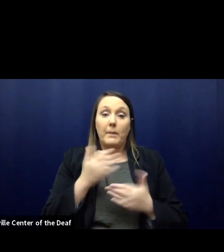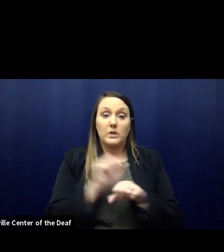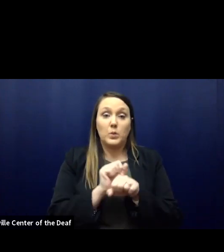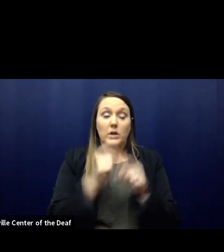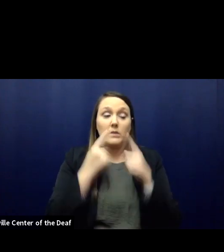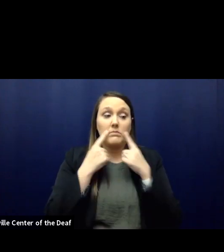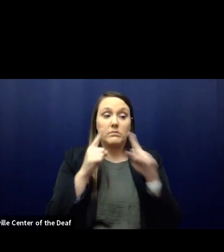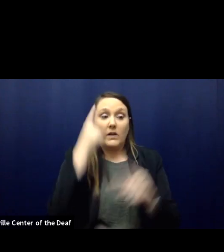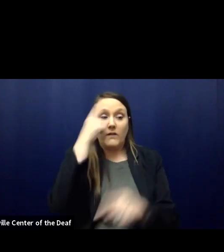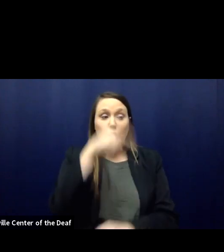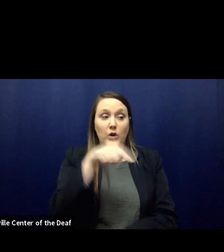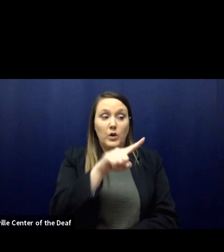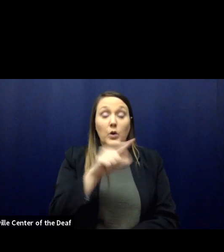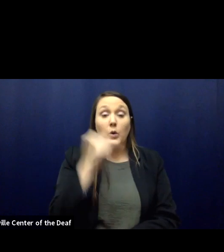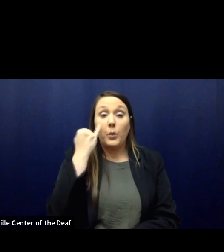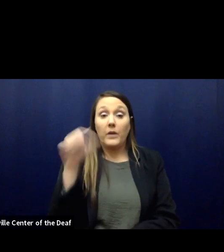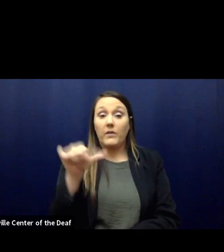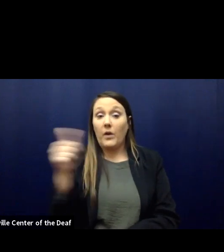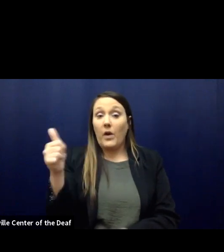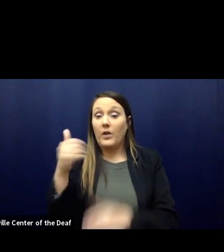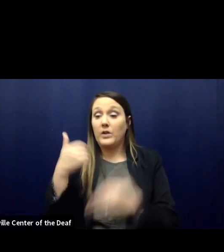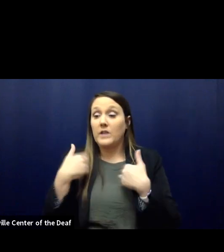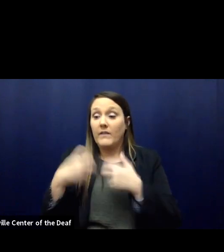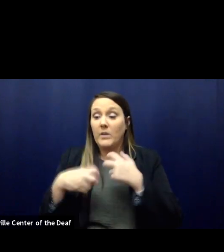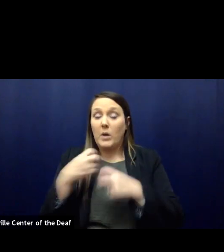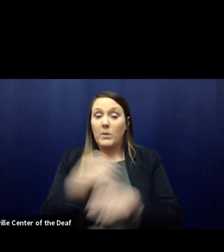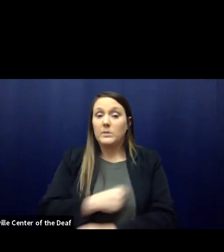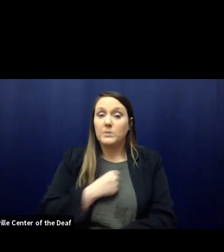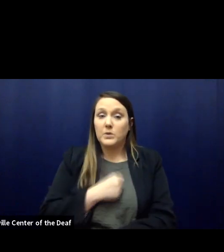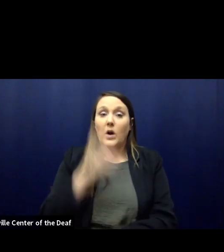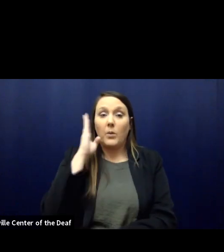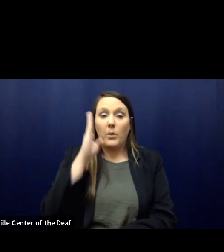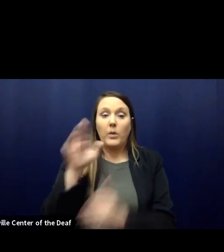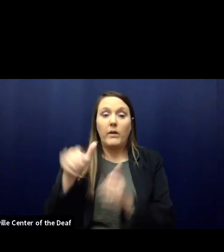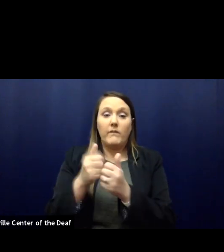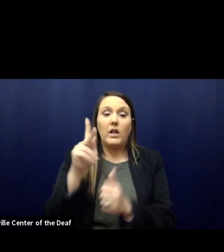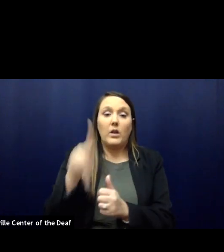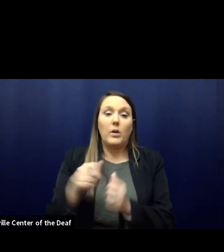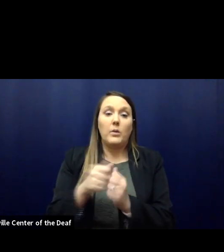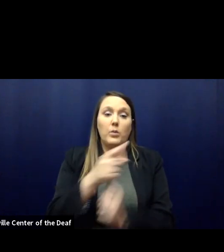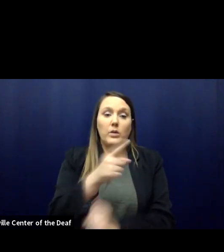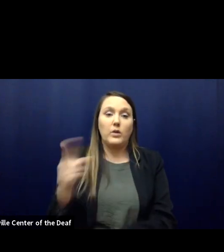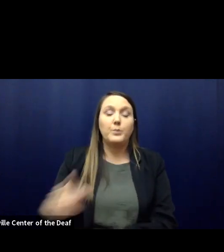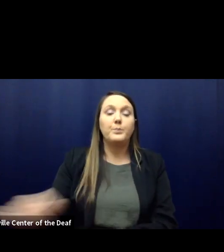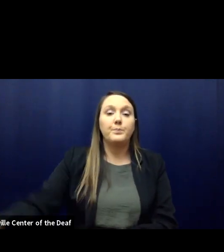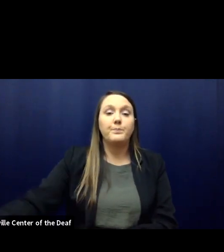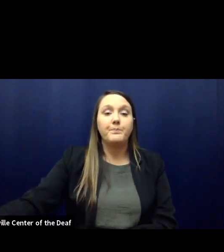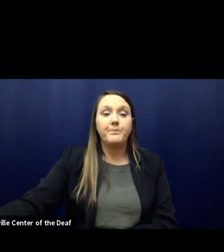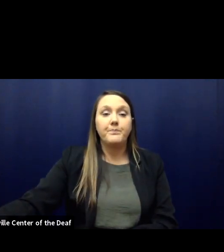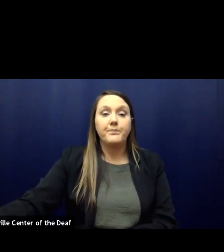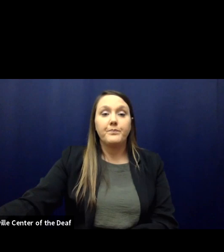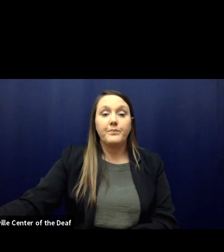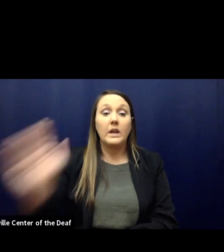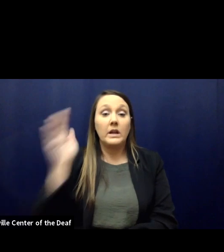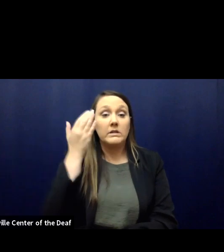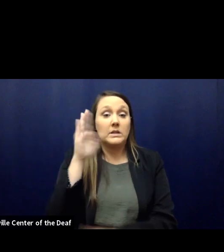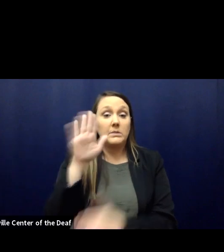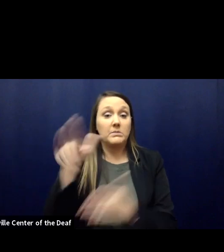the others who are having problems, I'm so sorry for that. We will follow up with you. That appears to be all the